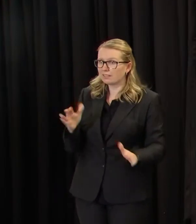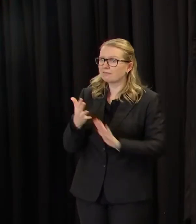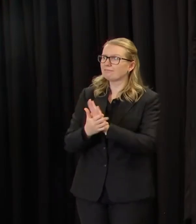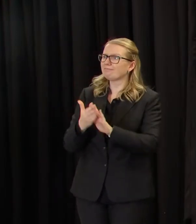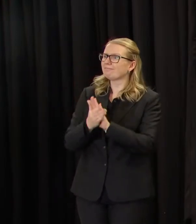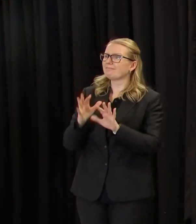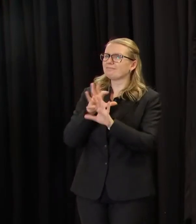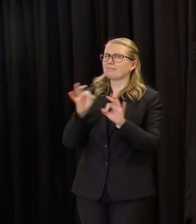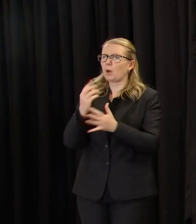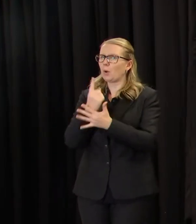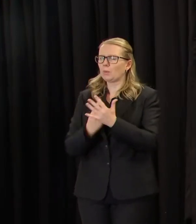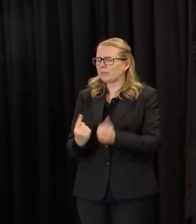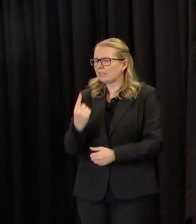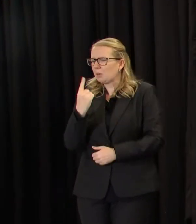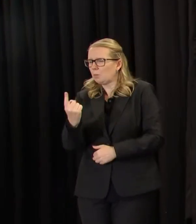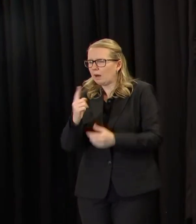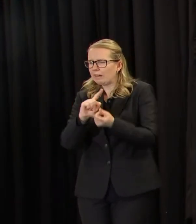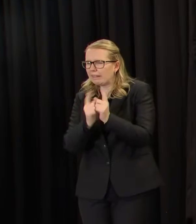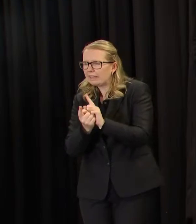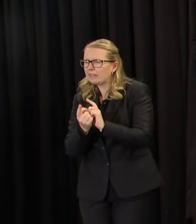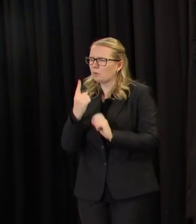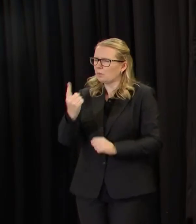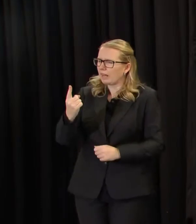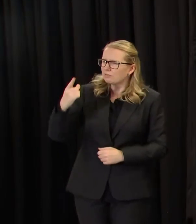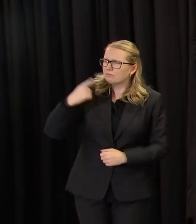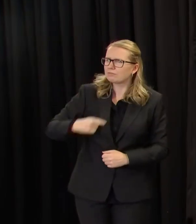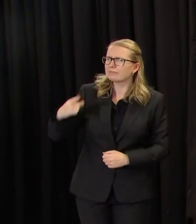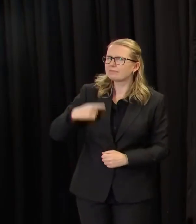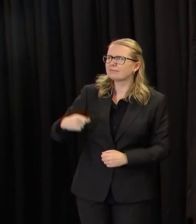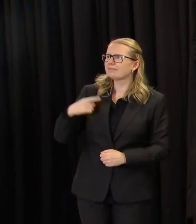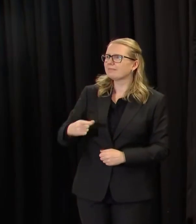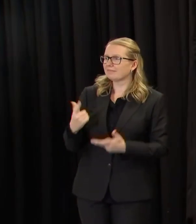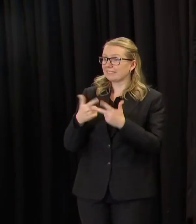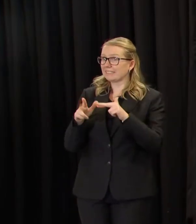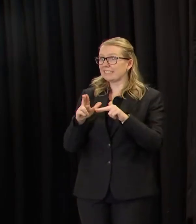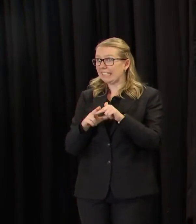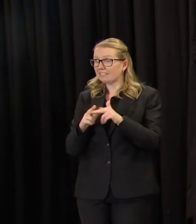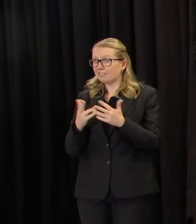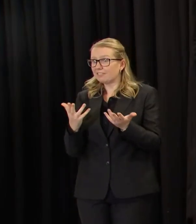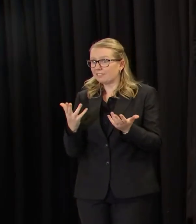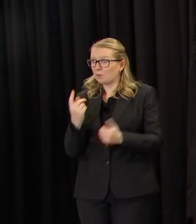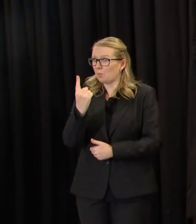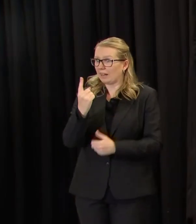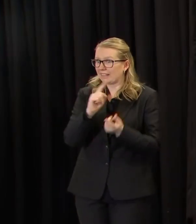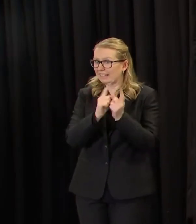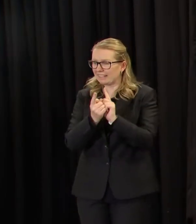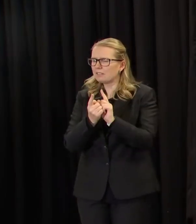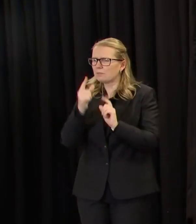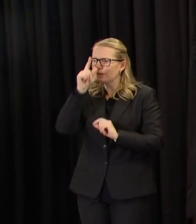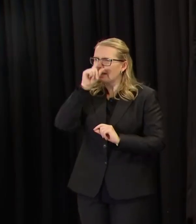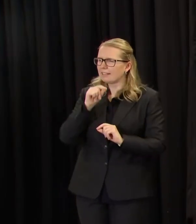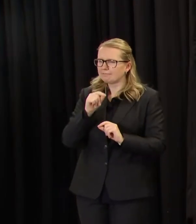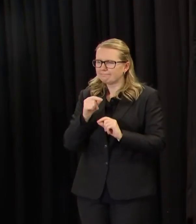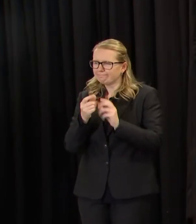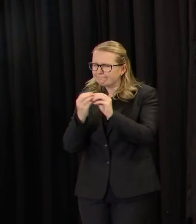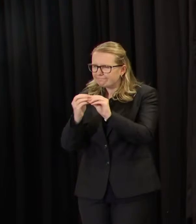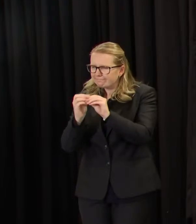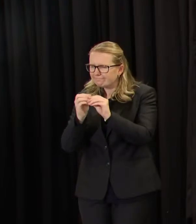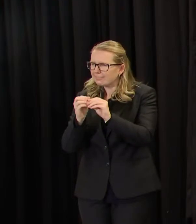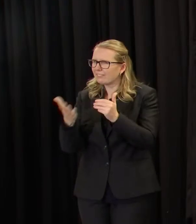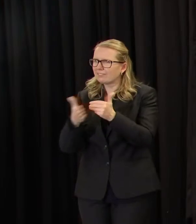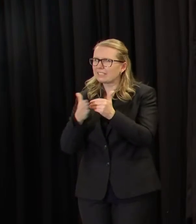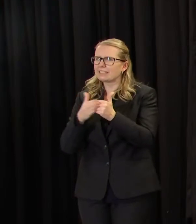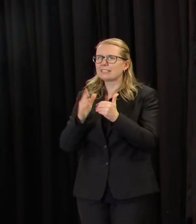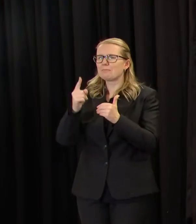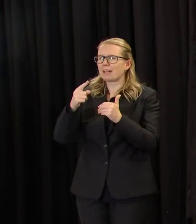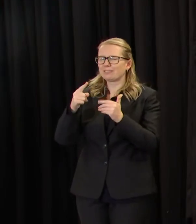one thing in one suburb and one reason. If it was, then we would deal with that on its own. It is more complex than that, and all